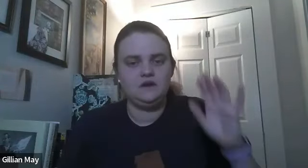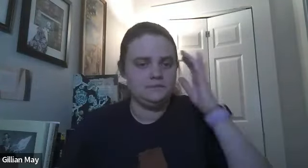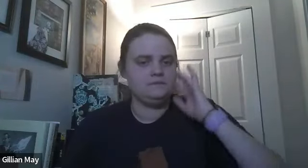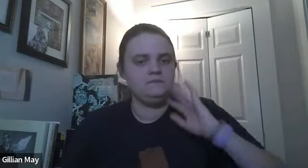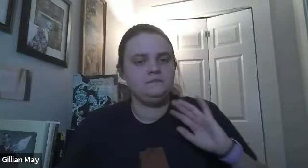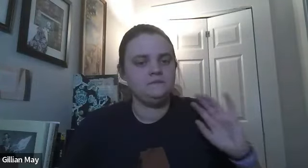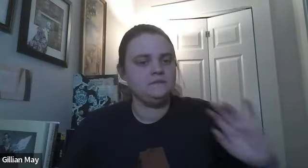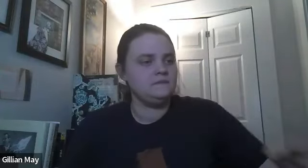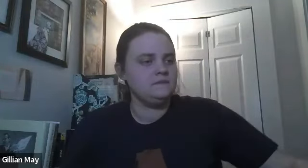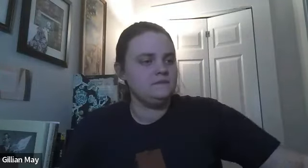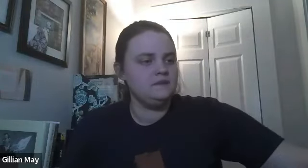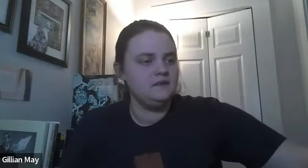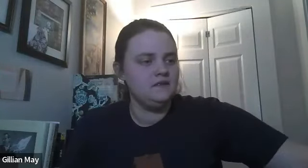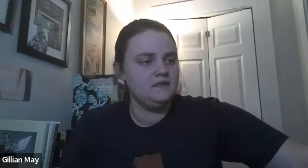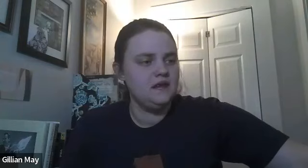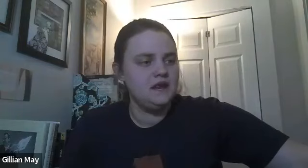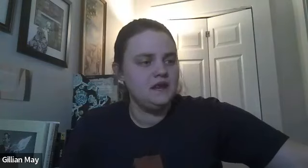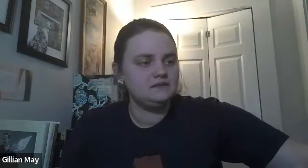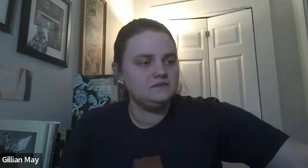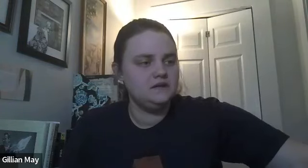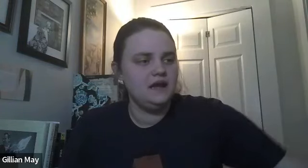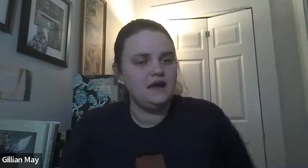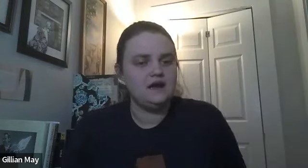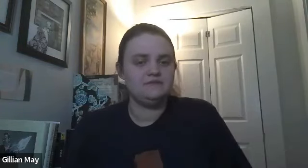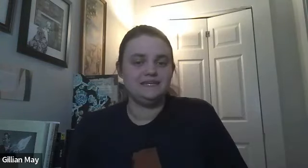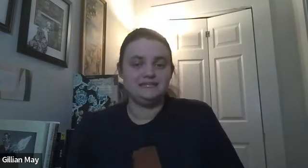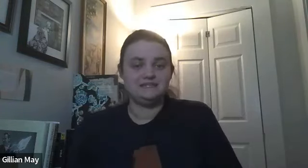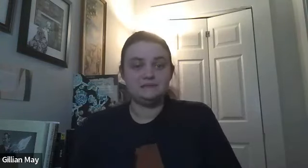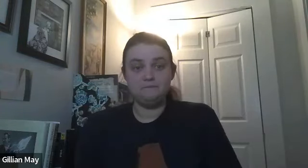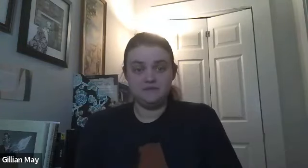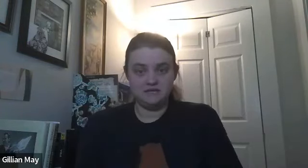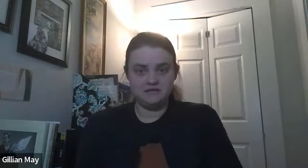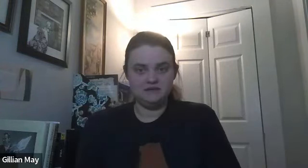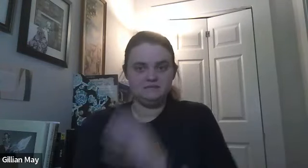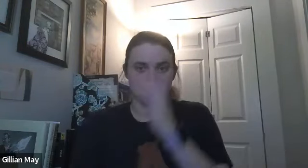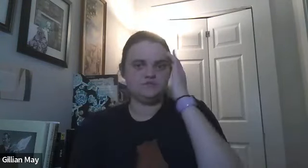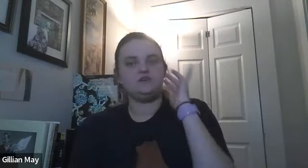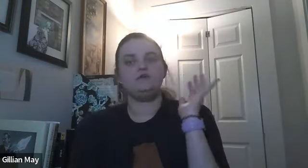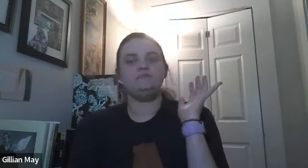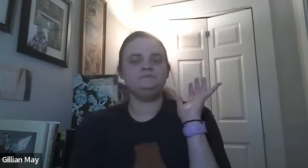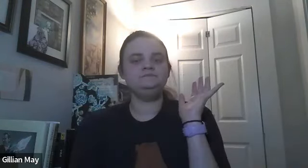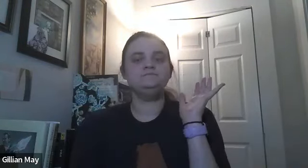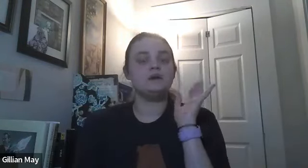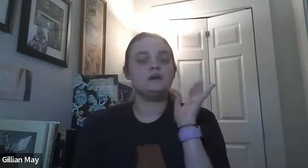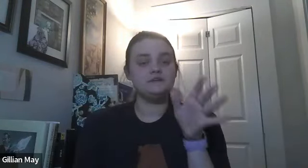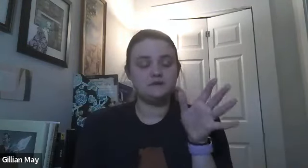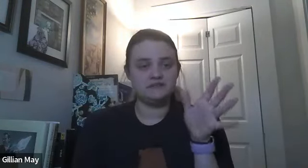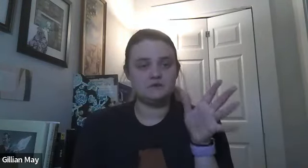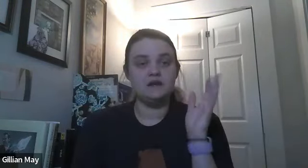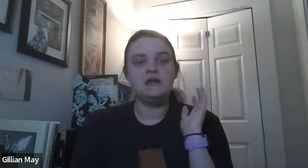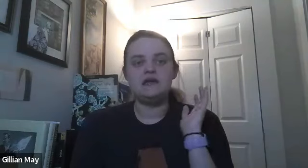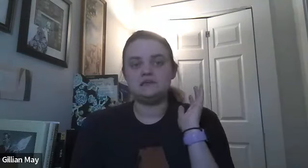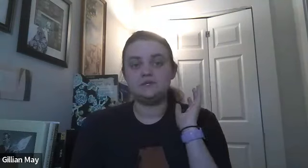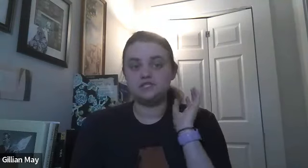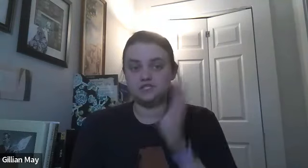Okay. The next one I have is mean. So what I'm gonna do for this one is I'm gonna show